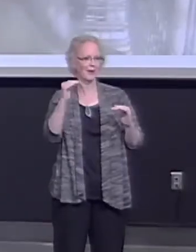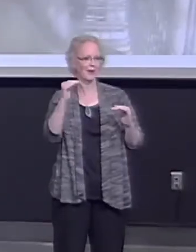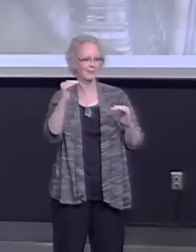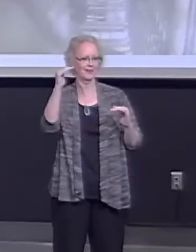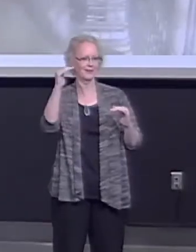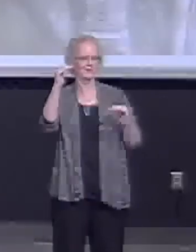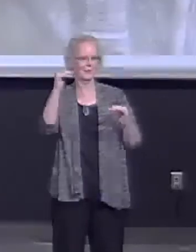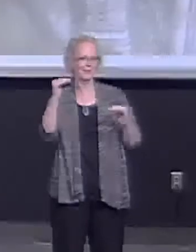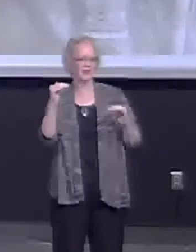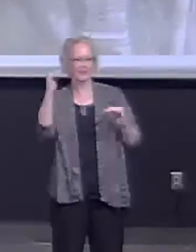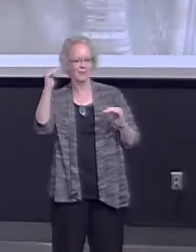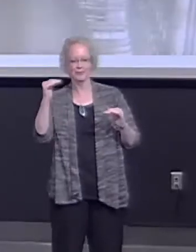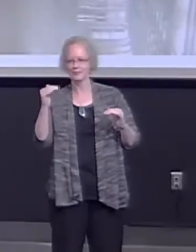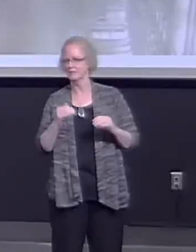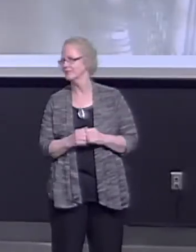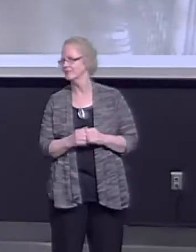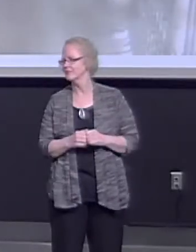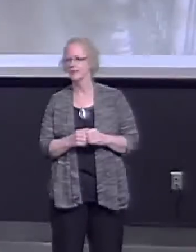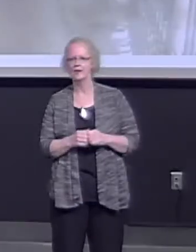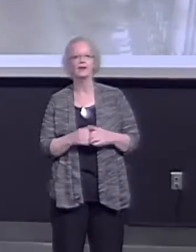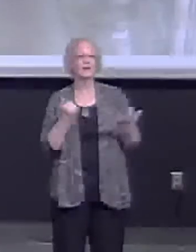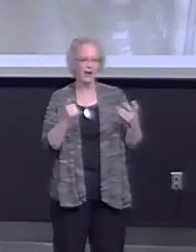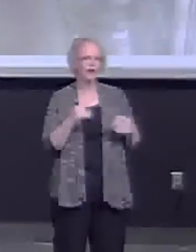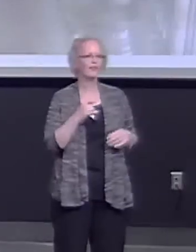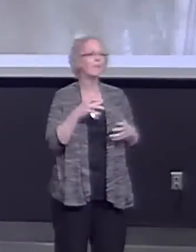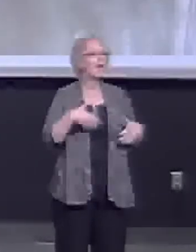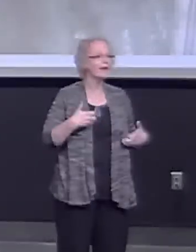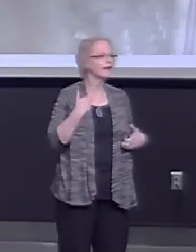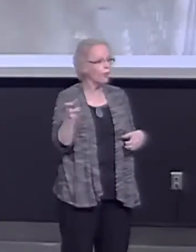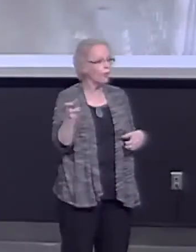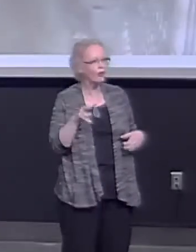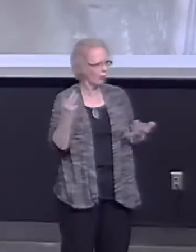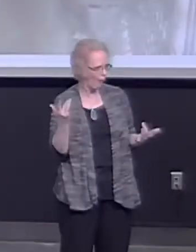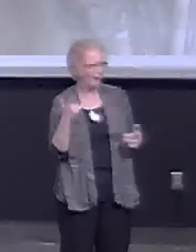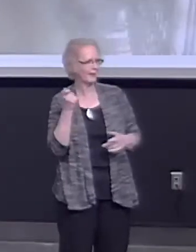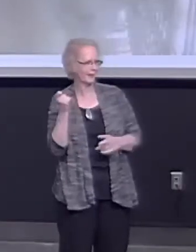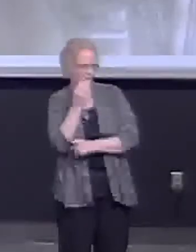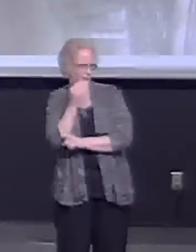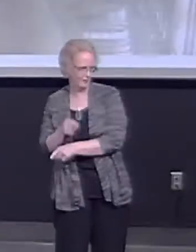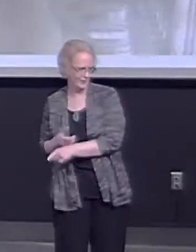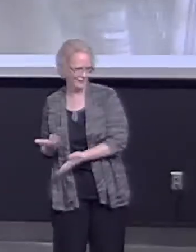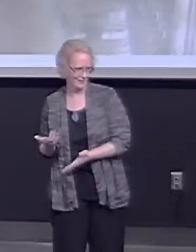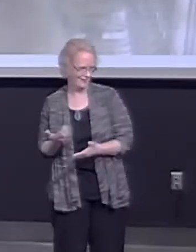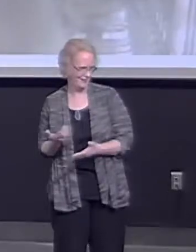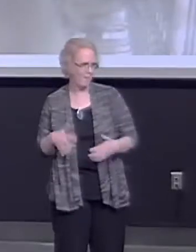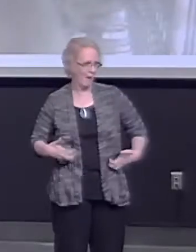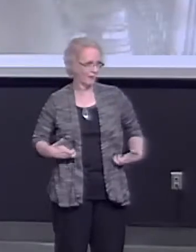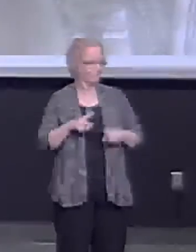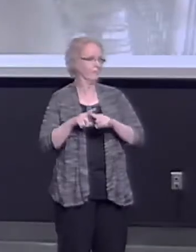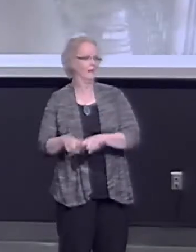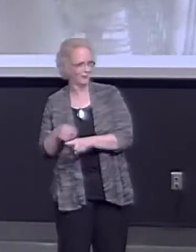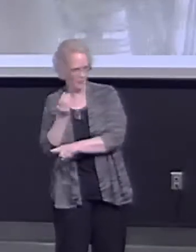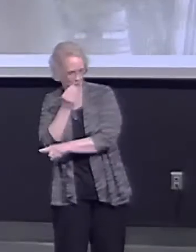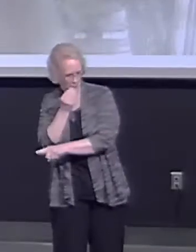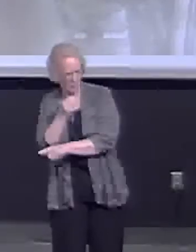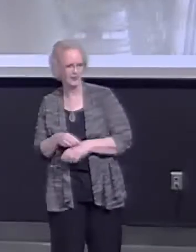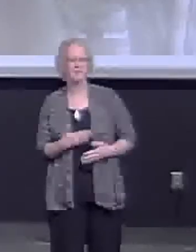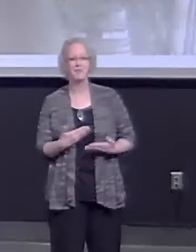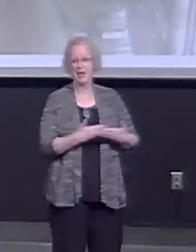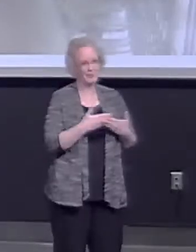Looking for the reward. They are dependent on the rewards. This is another difference, of course. Babies do this without looking for